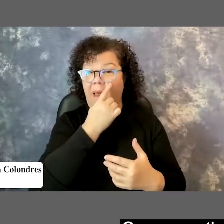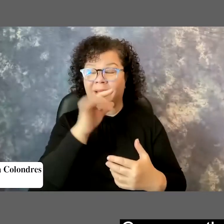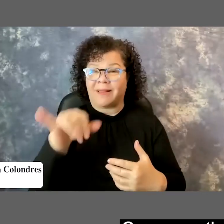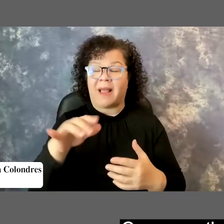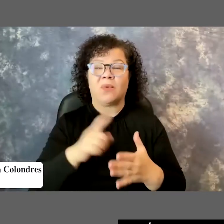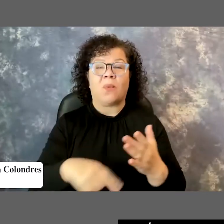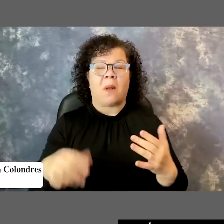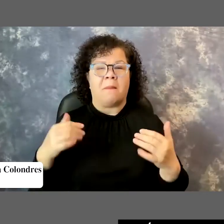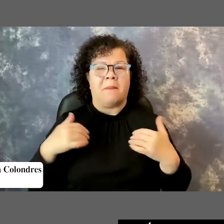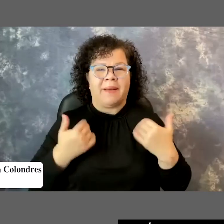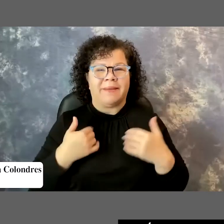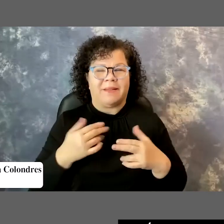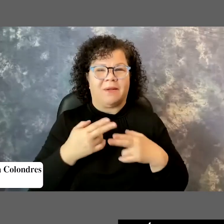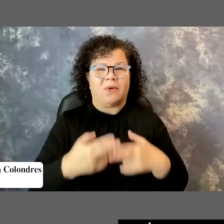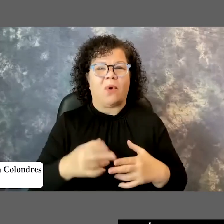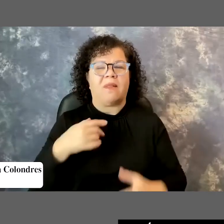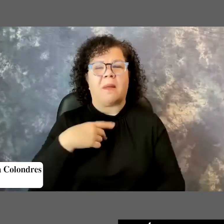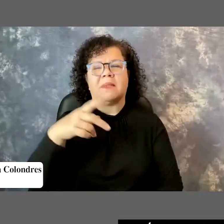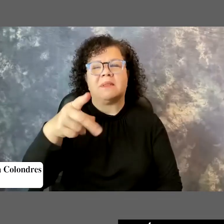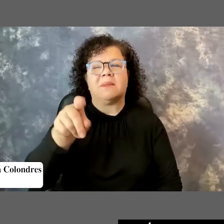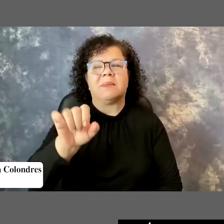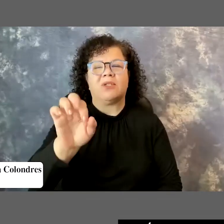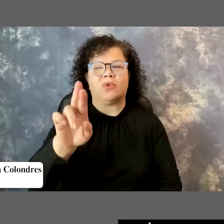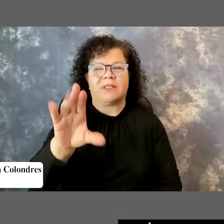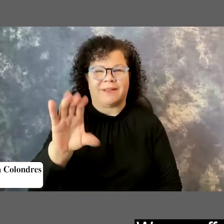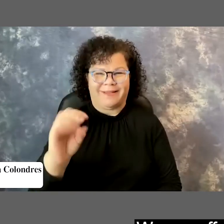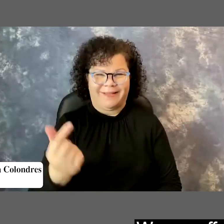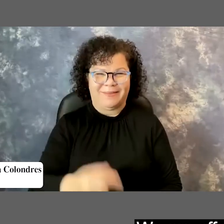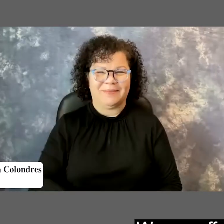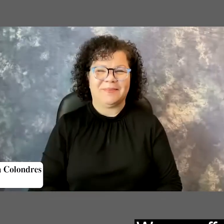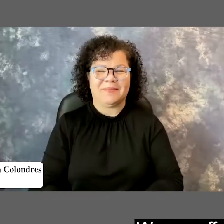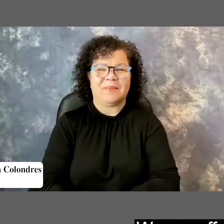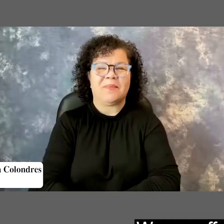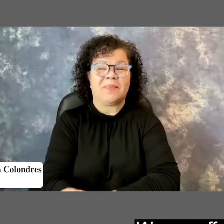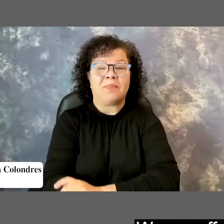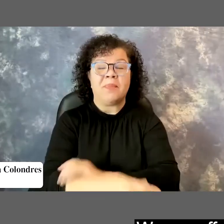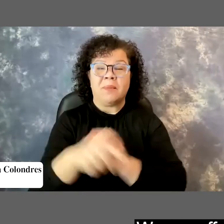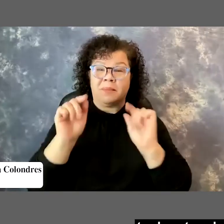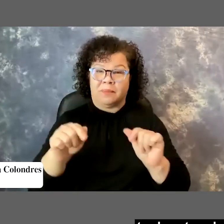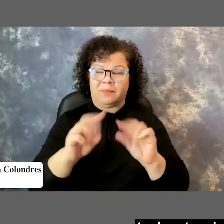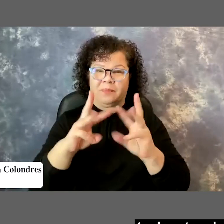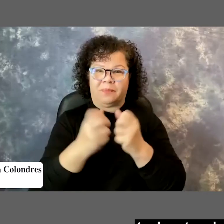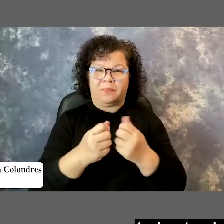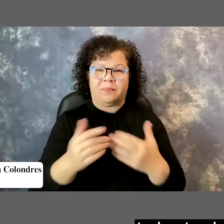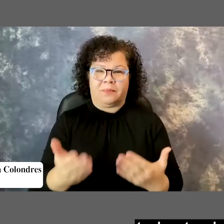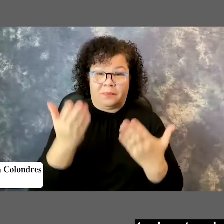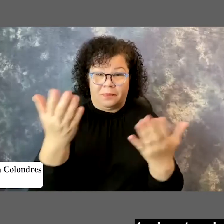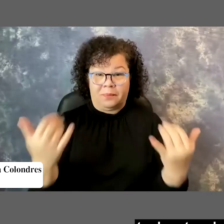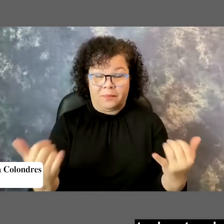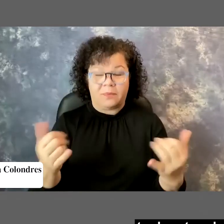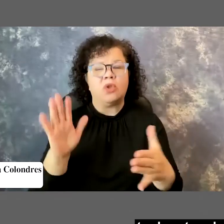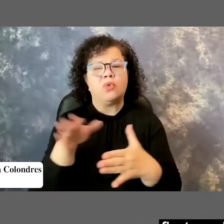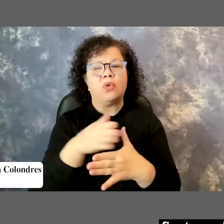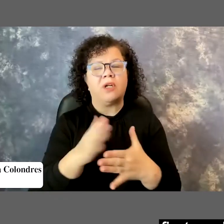teenage children as piercing. We are offering this webinar today to share the results of